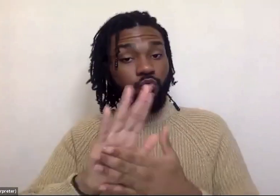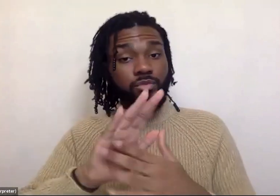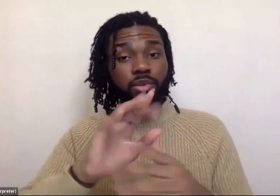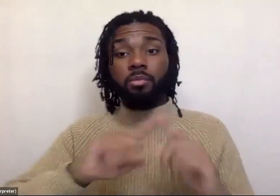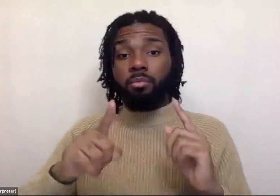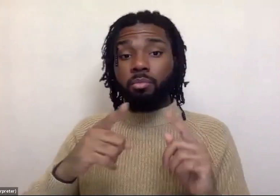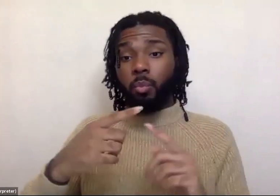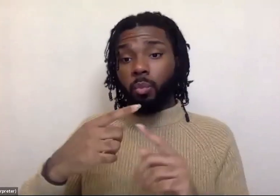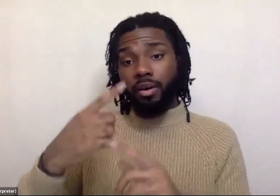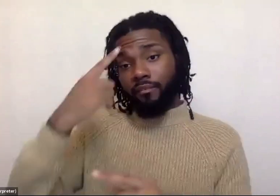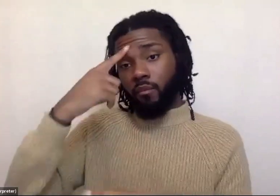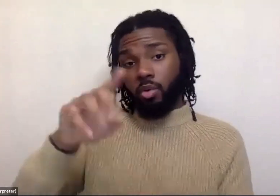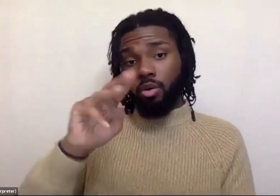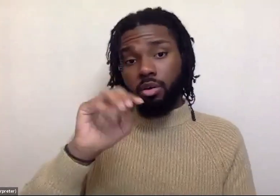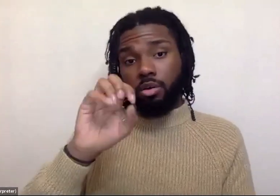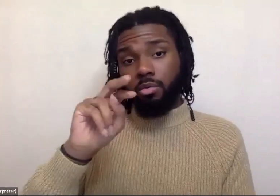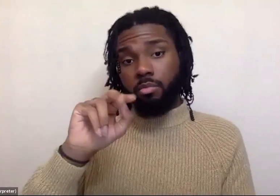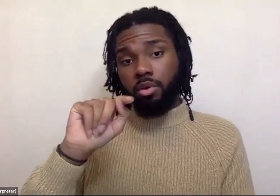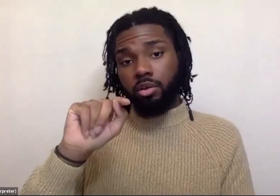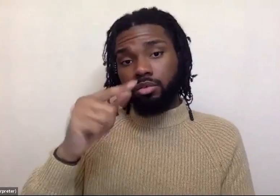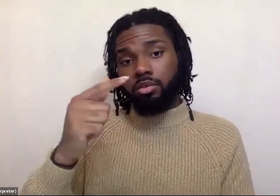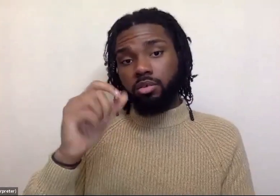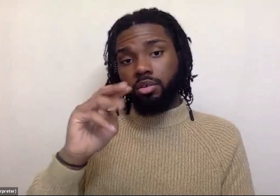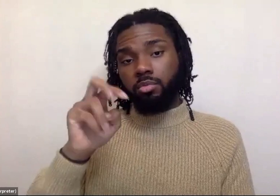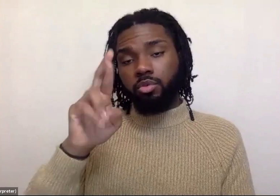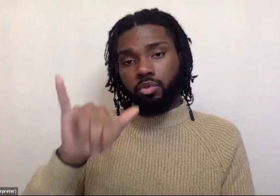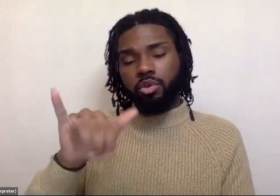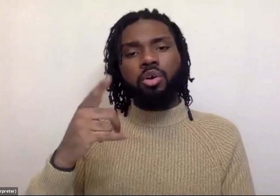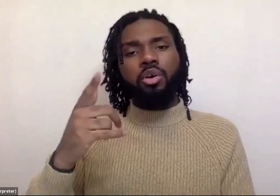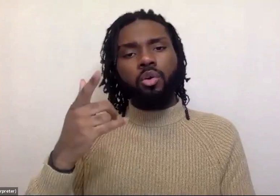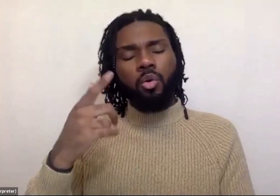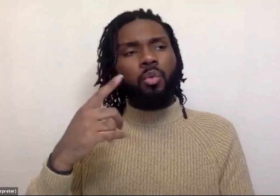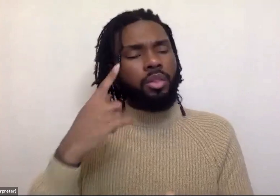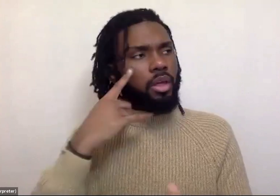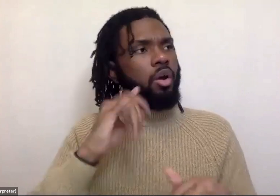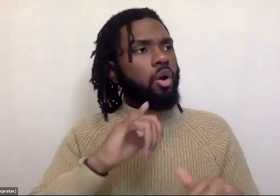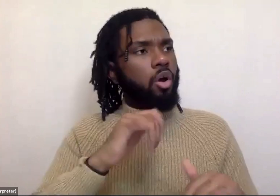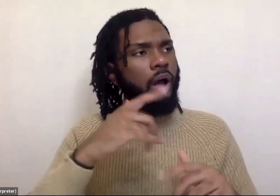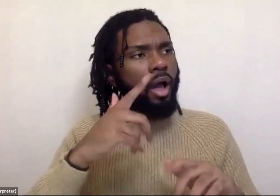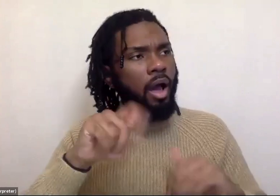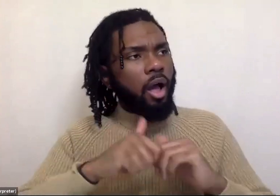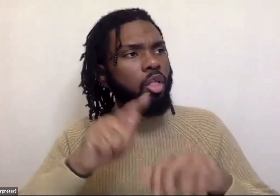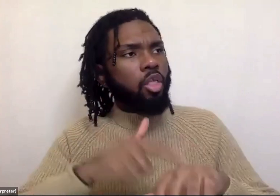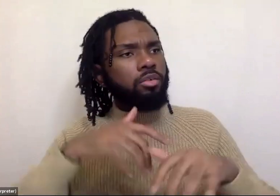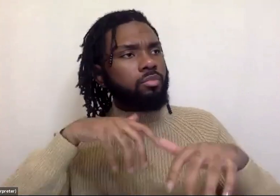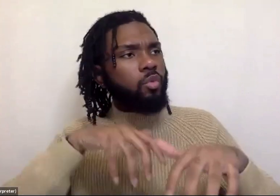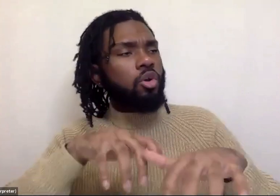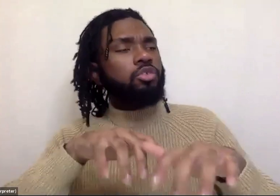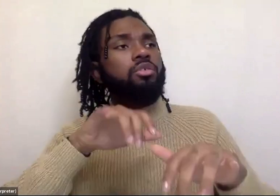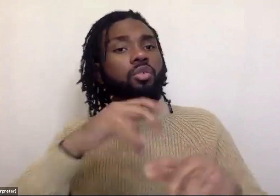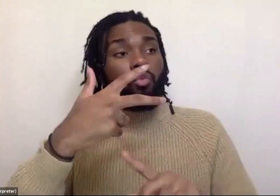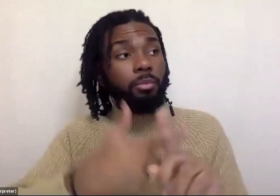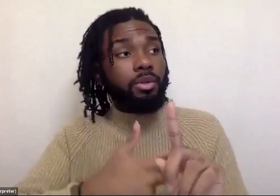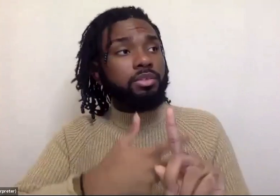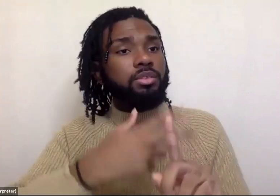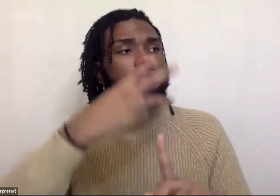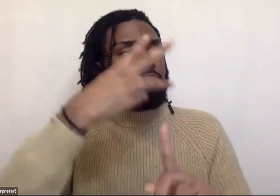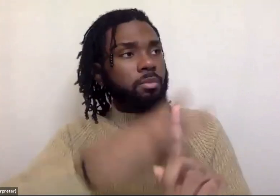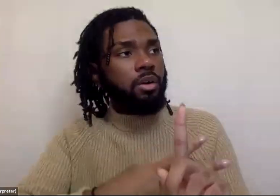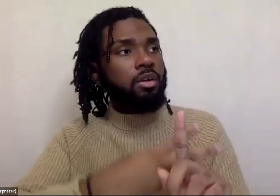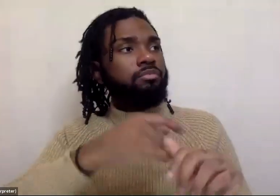in Montgomery, is, okay, how long have they been marching? Okay, now it's 3 months, now it's 6 months, now it's, the point being